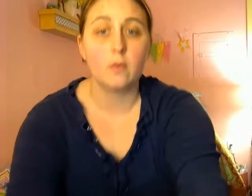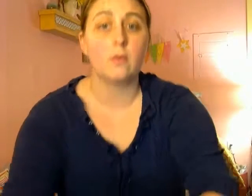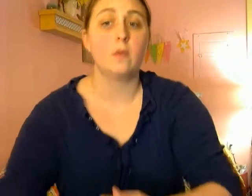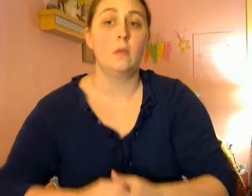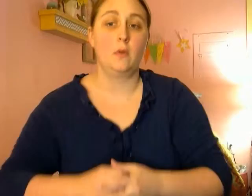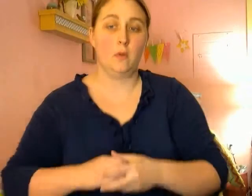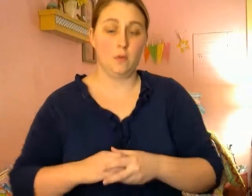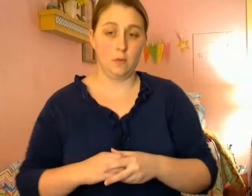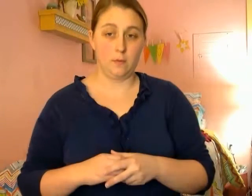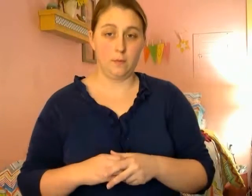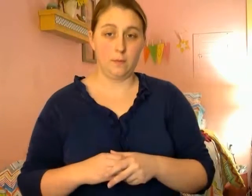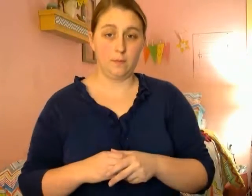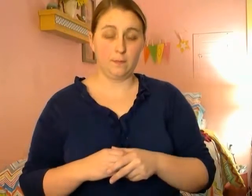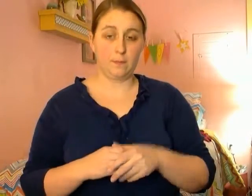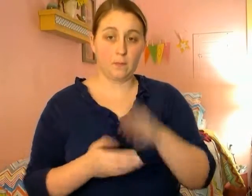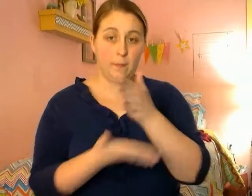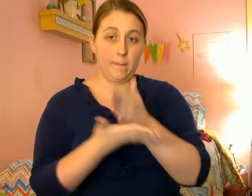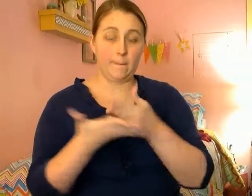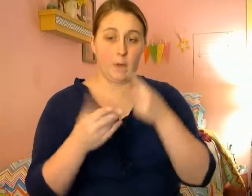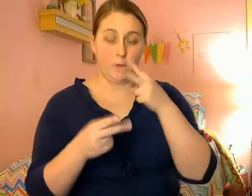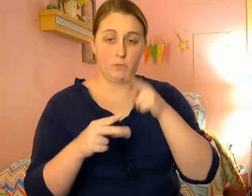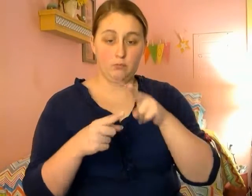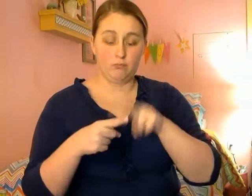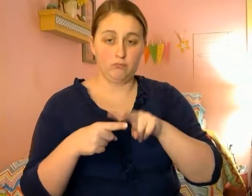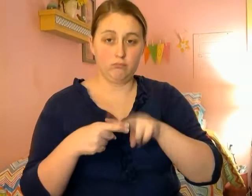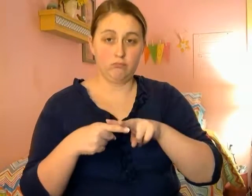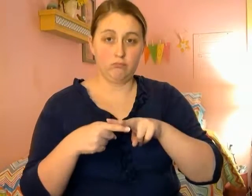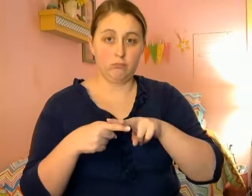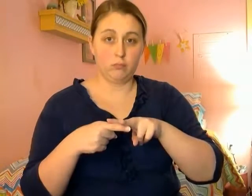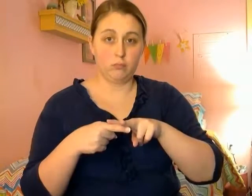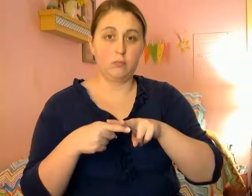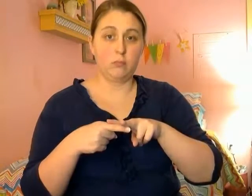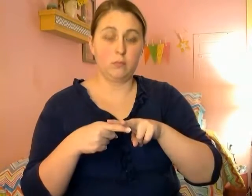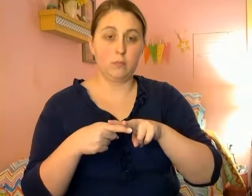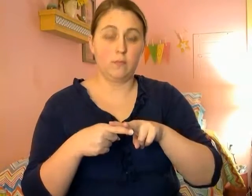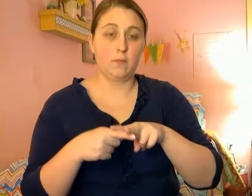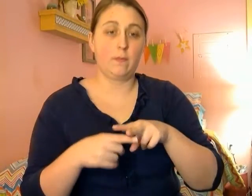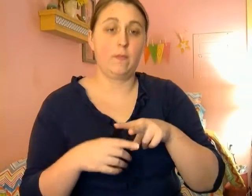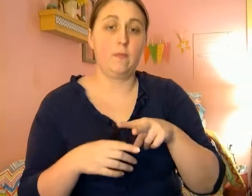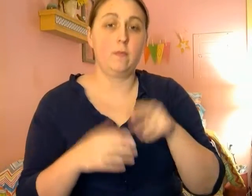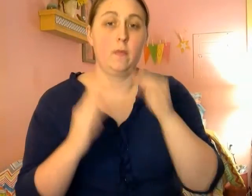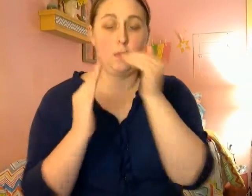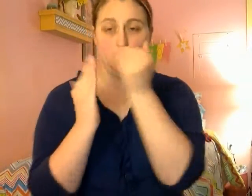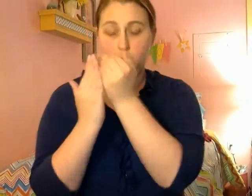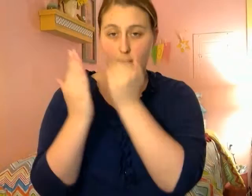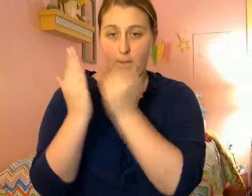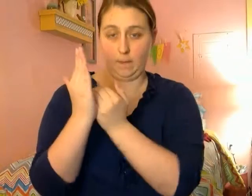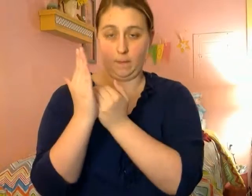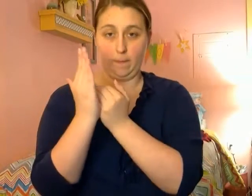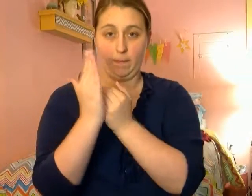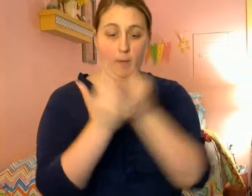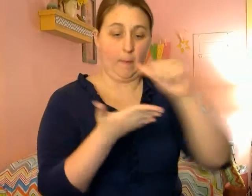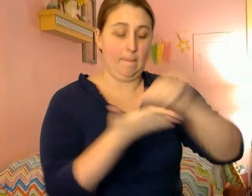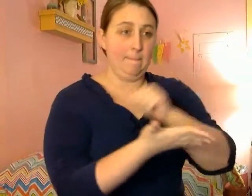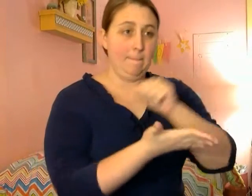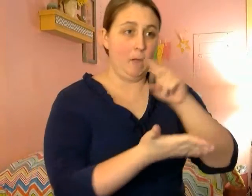part of the vocabulary lesson in Future 1, Unit 12, pages 226 to 227. So class,